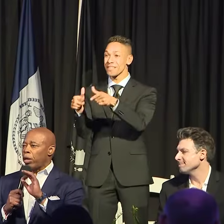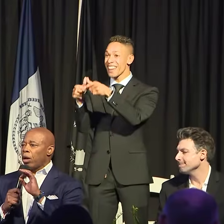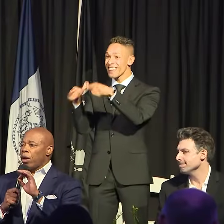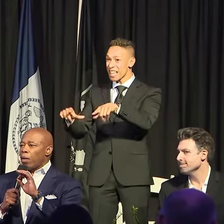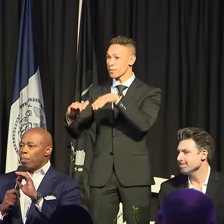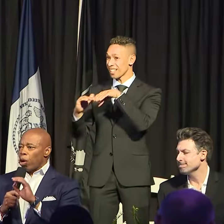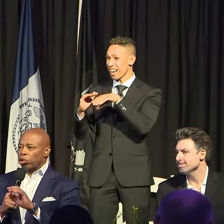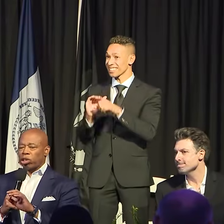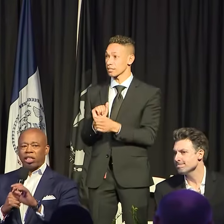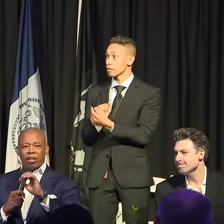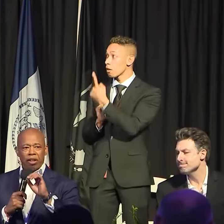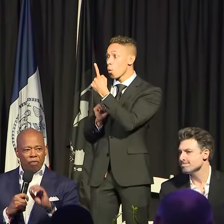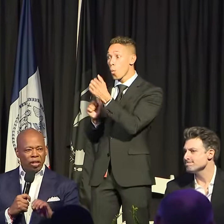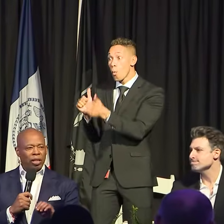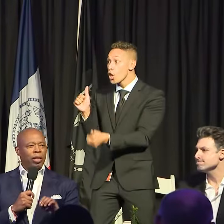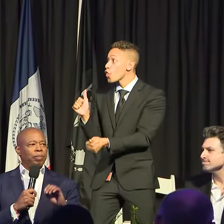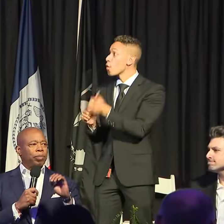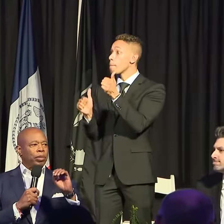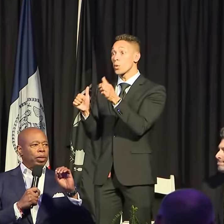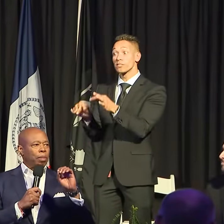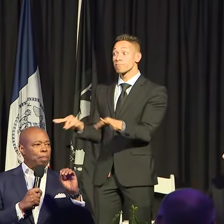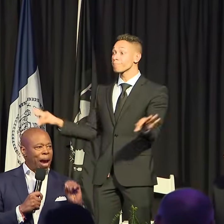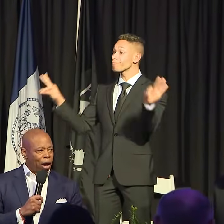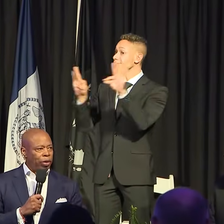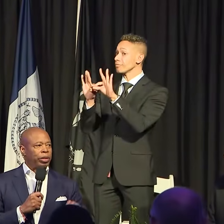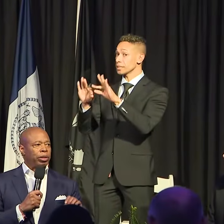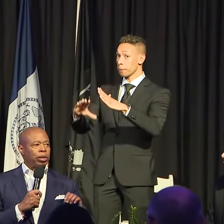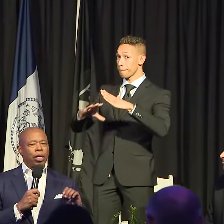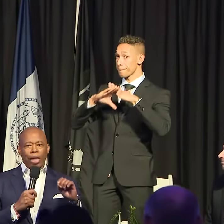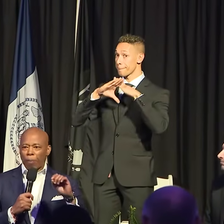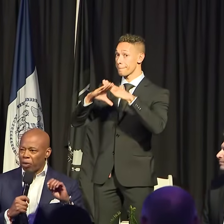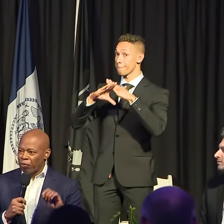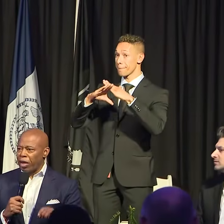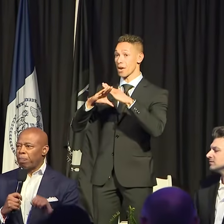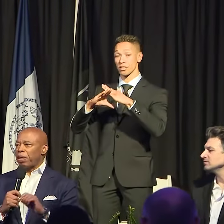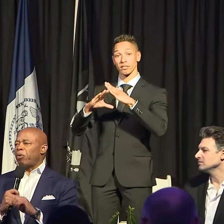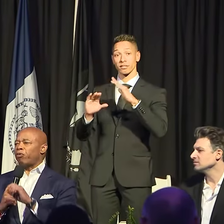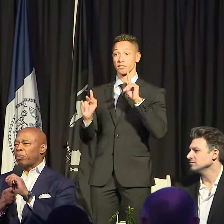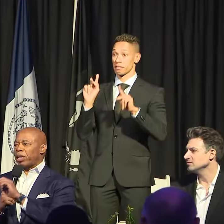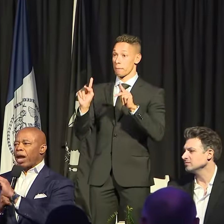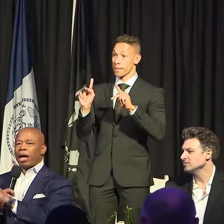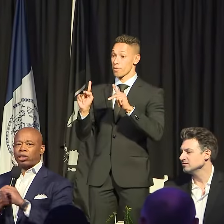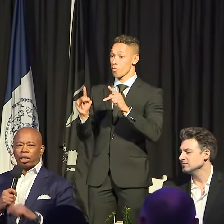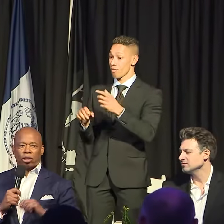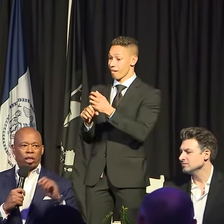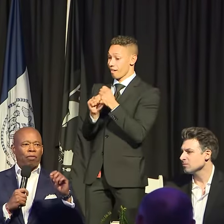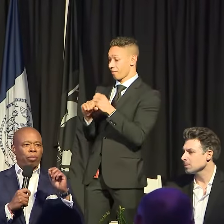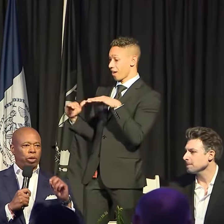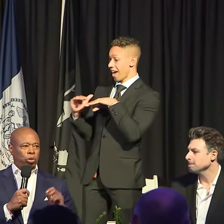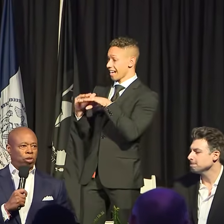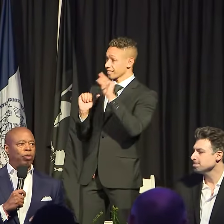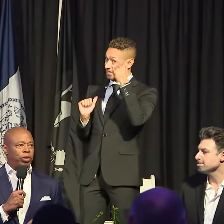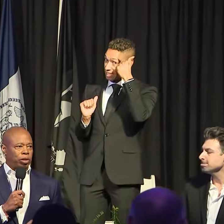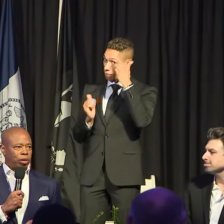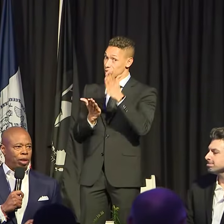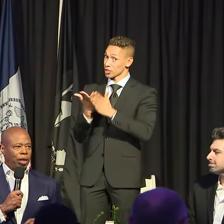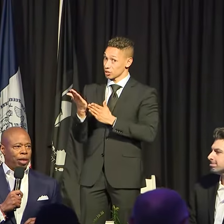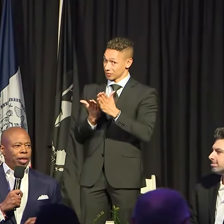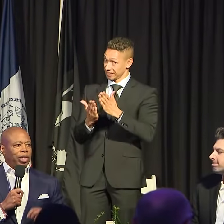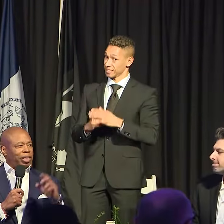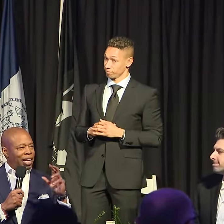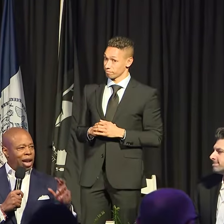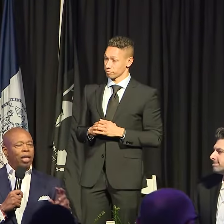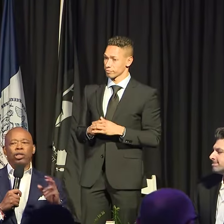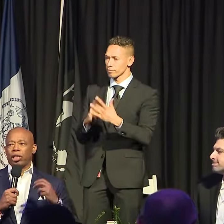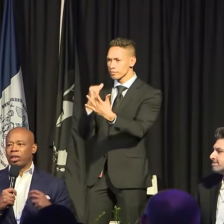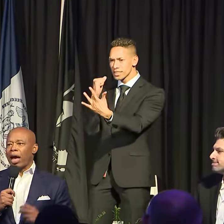one of the most significant barriers that prevent people from getting access to governmental services.